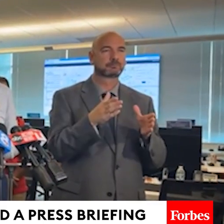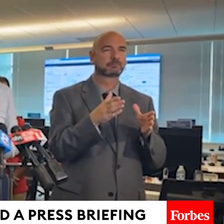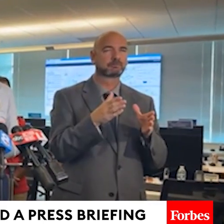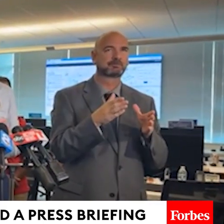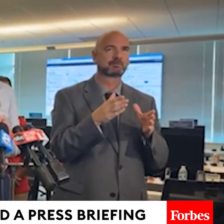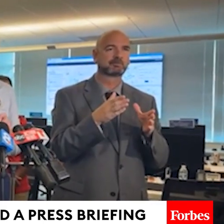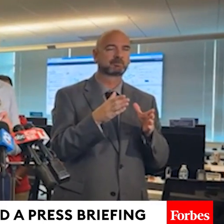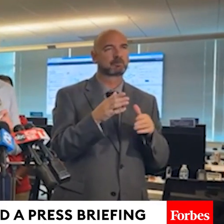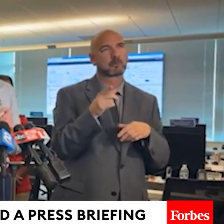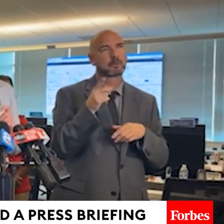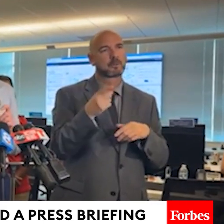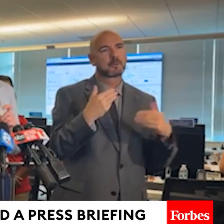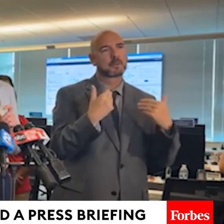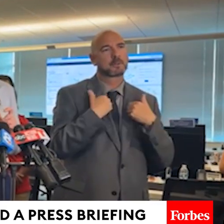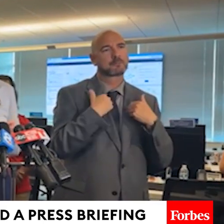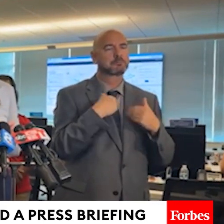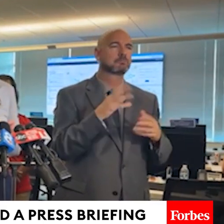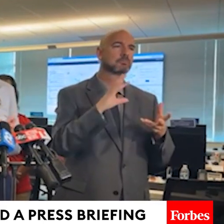6